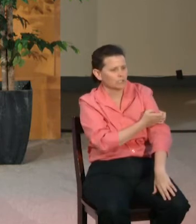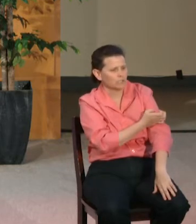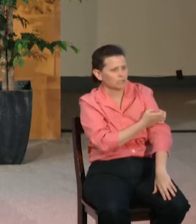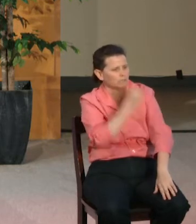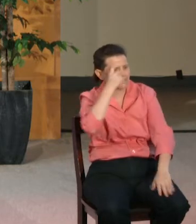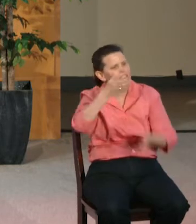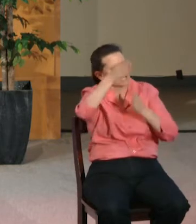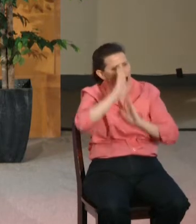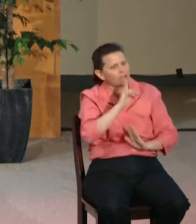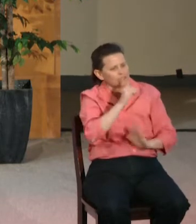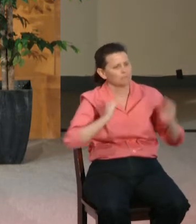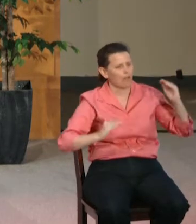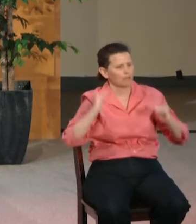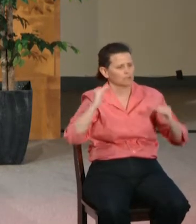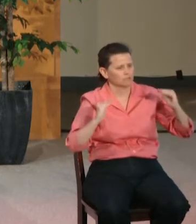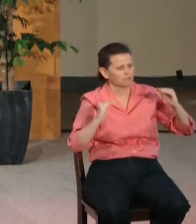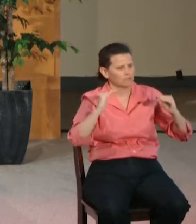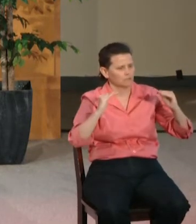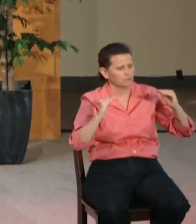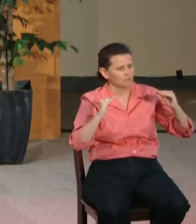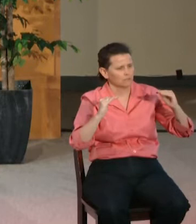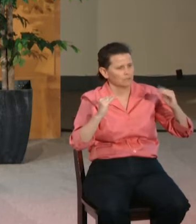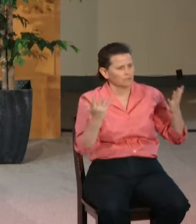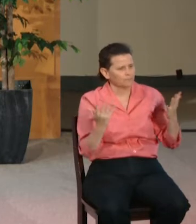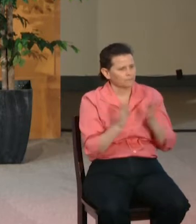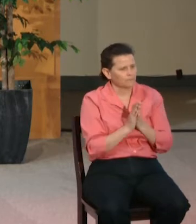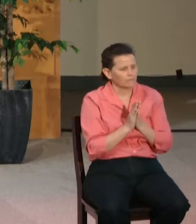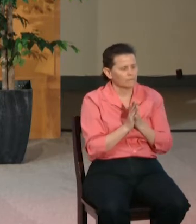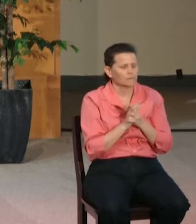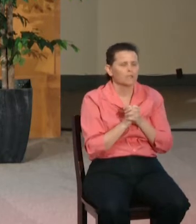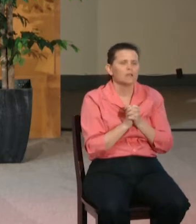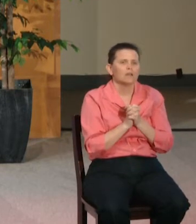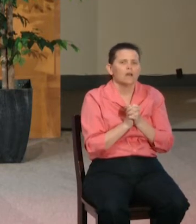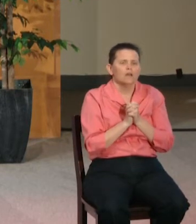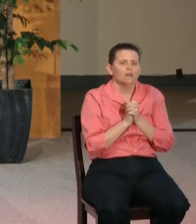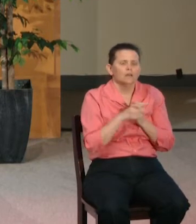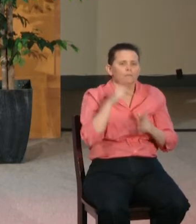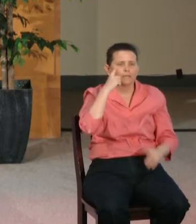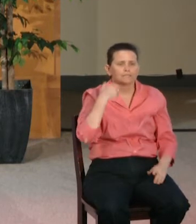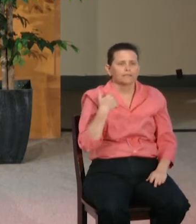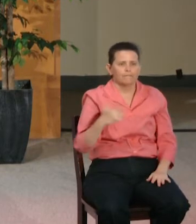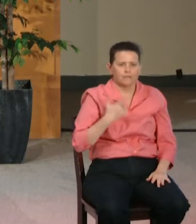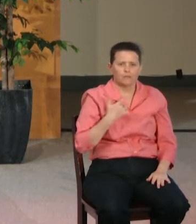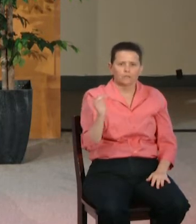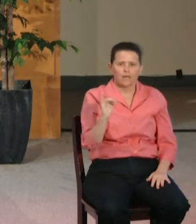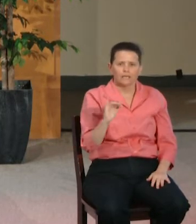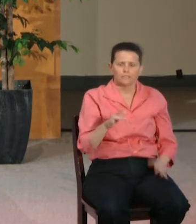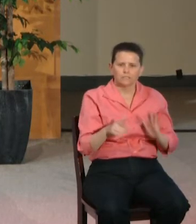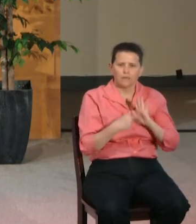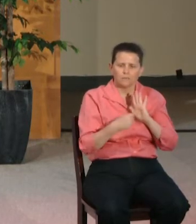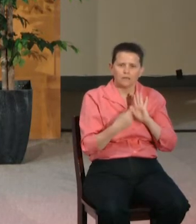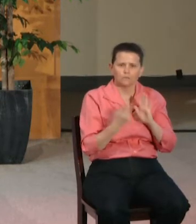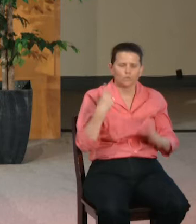wherever we are on our path, that we're always kind of gyrating, kind of, you remember those little gyroscope bubbles, you know, they got that level of tolerance. They're